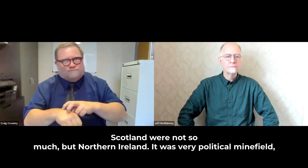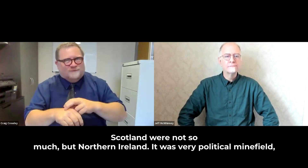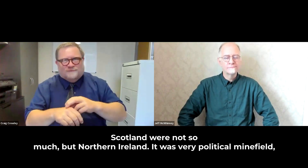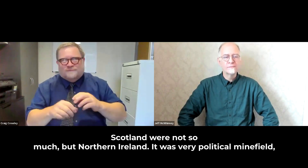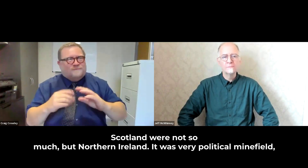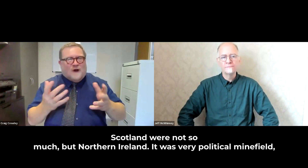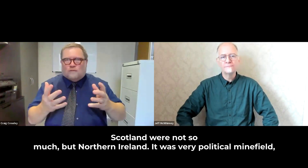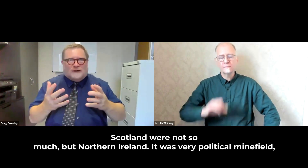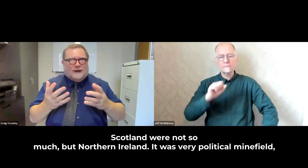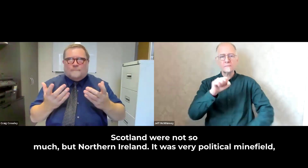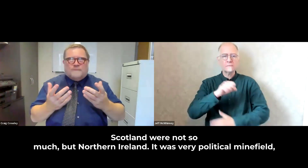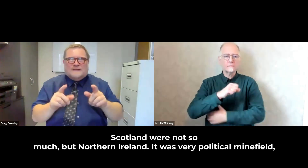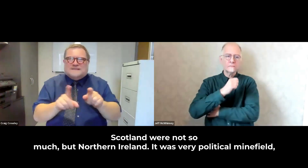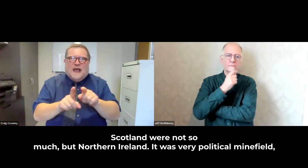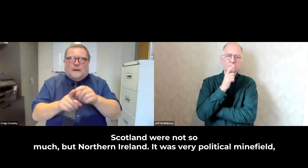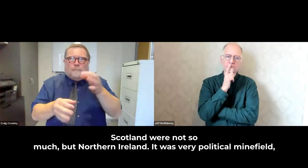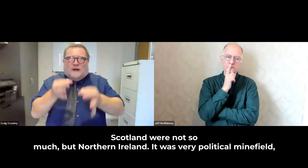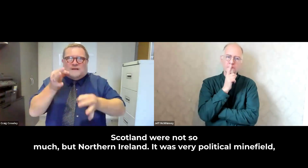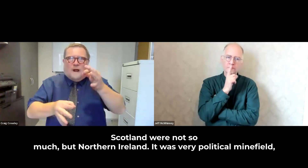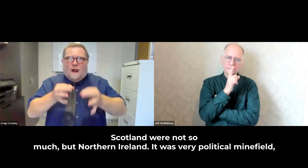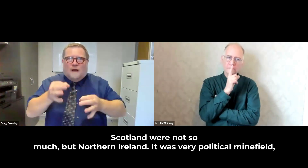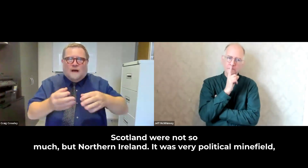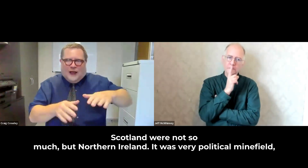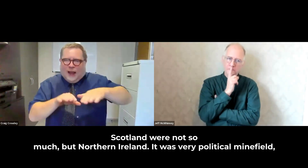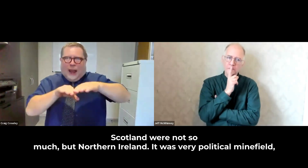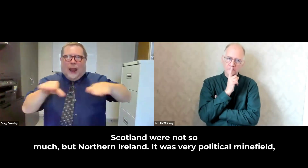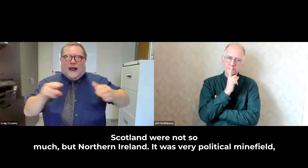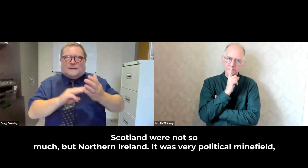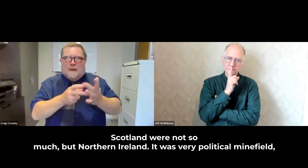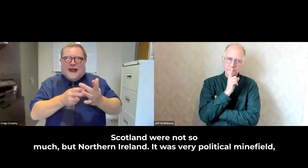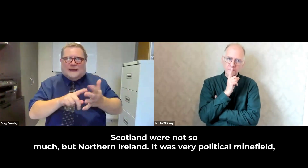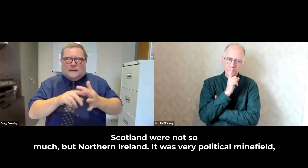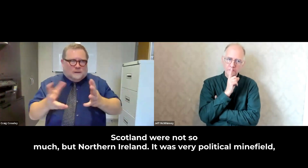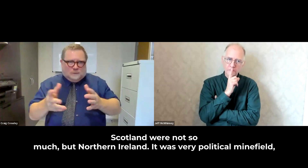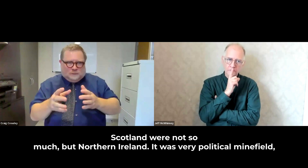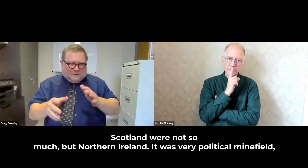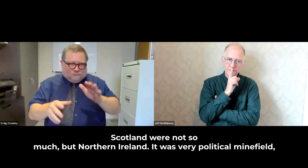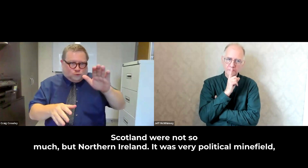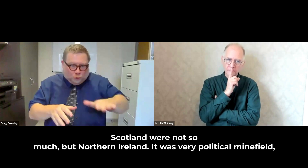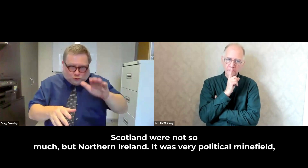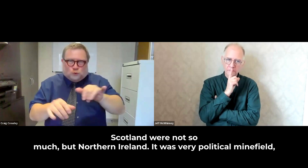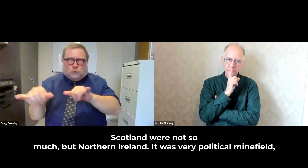but Northern Ireland, it was very political.